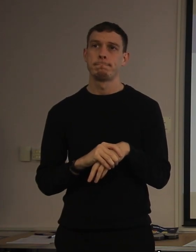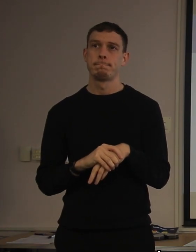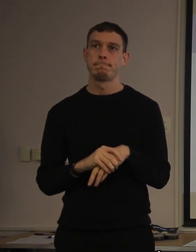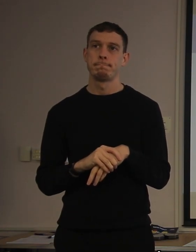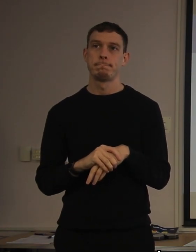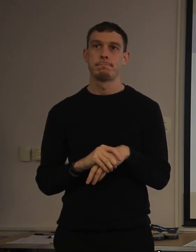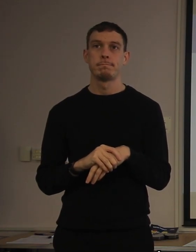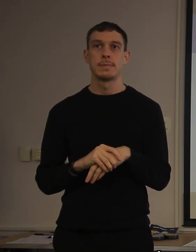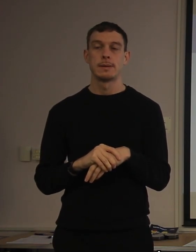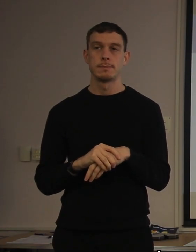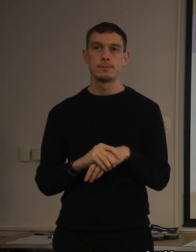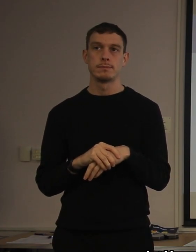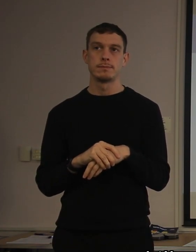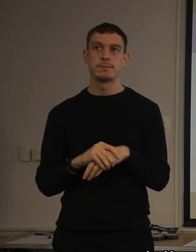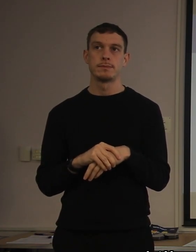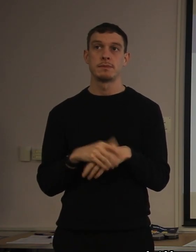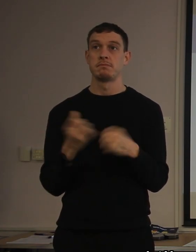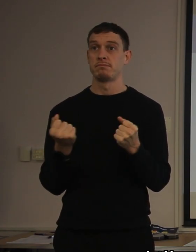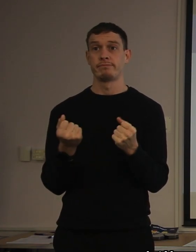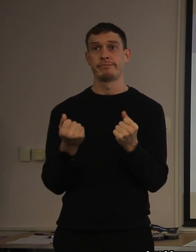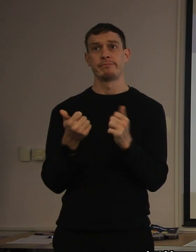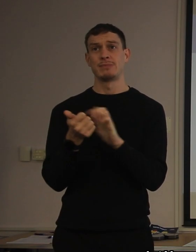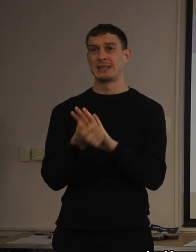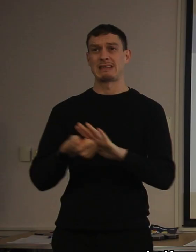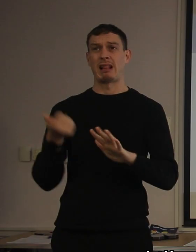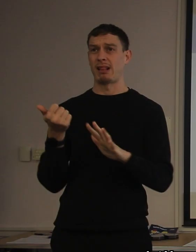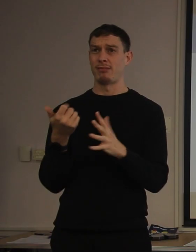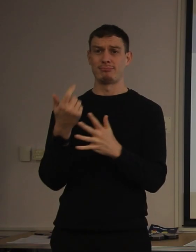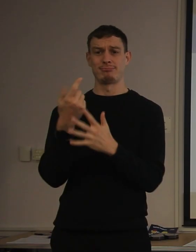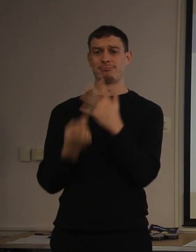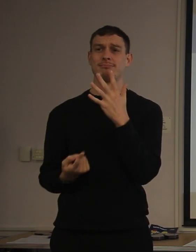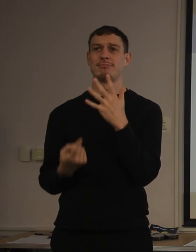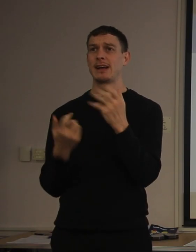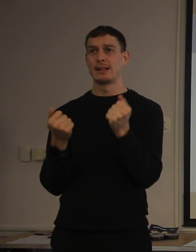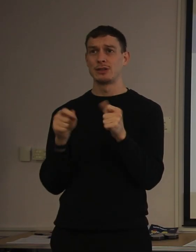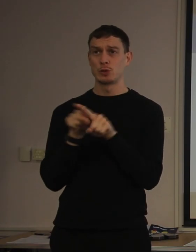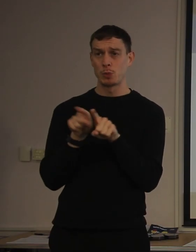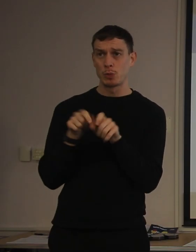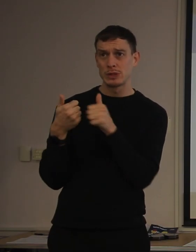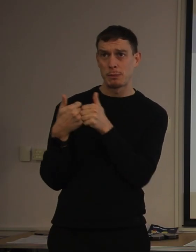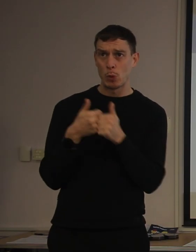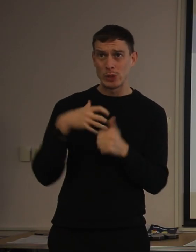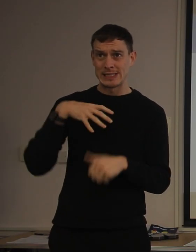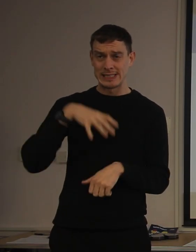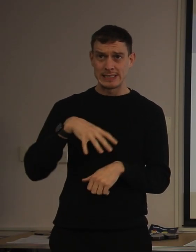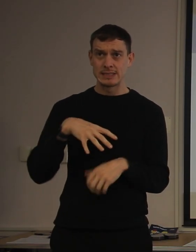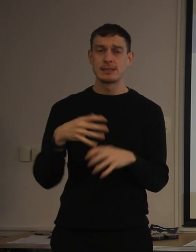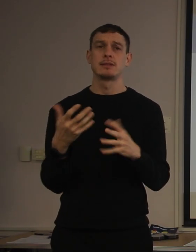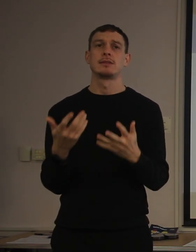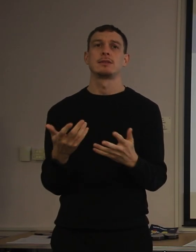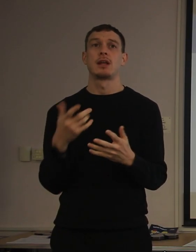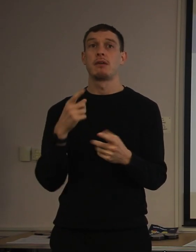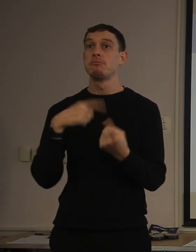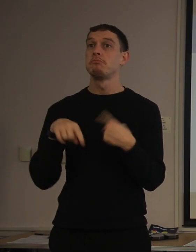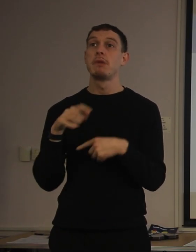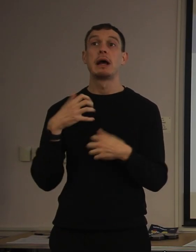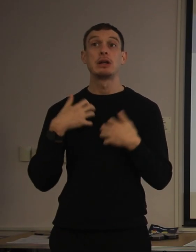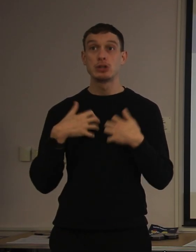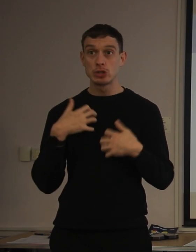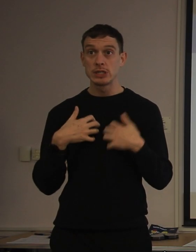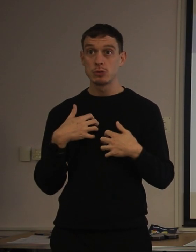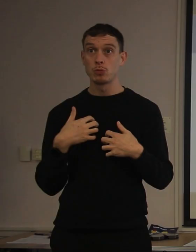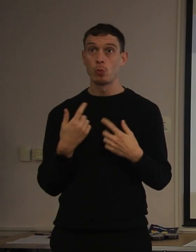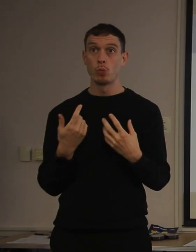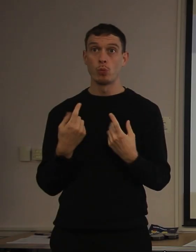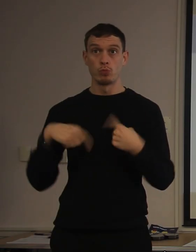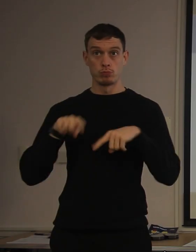people that have a range of skills and a range of different support needs. If somebody is interested in volunteering with